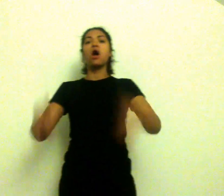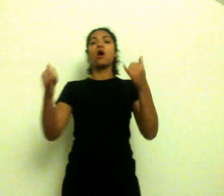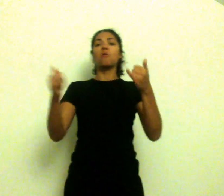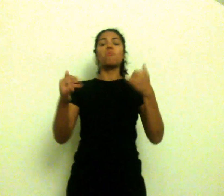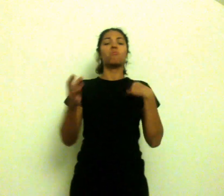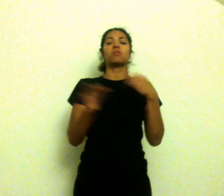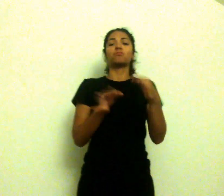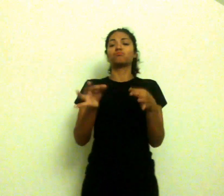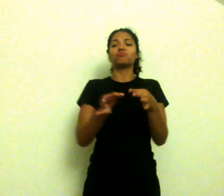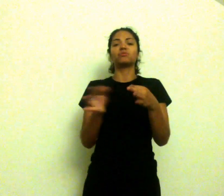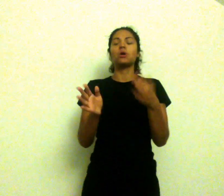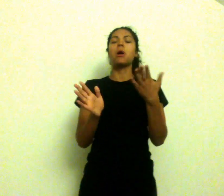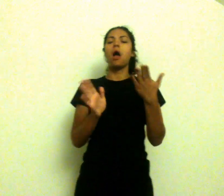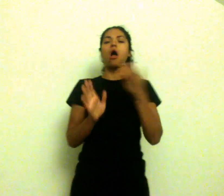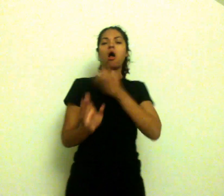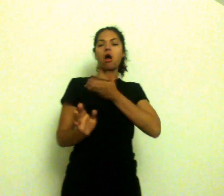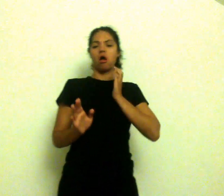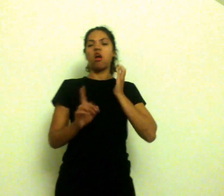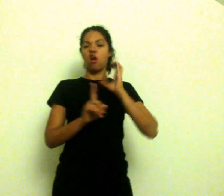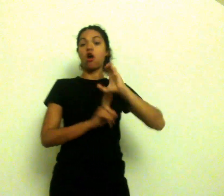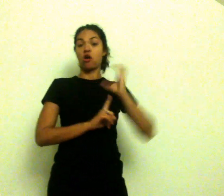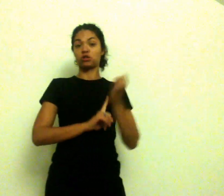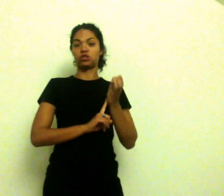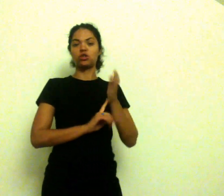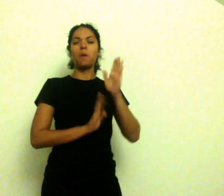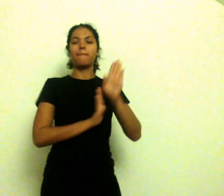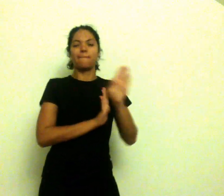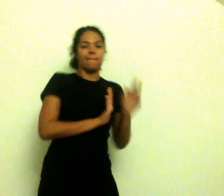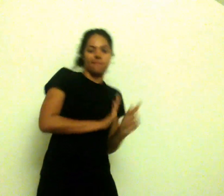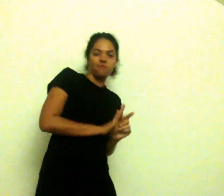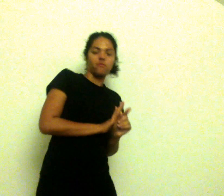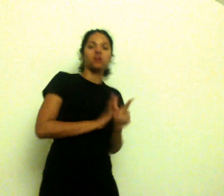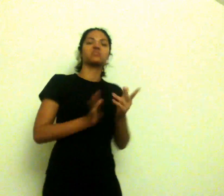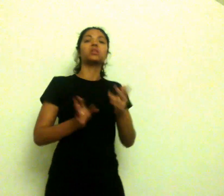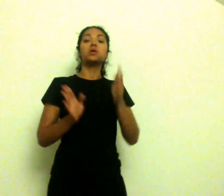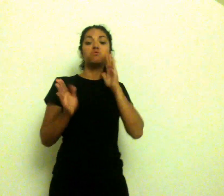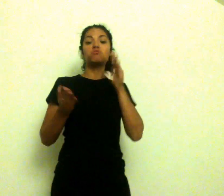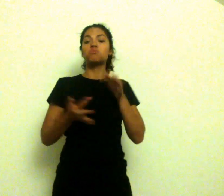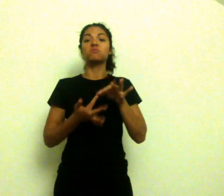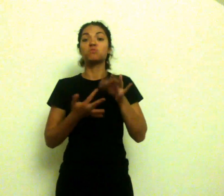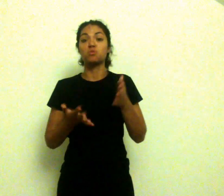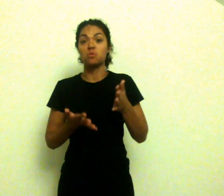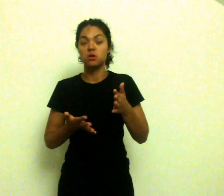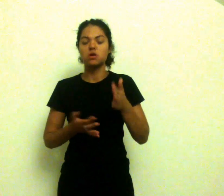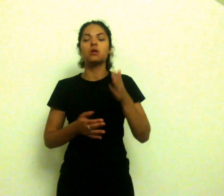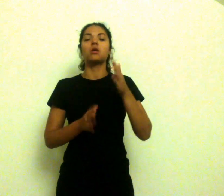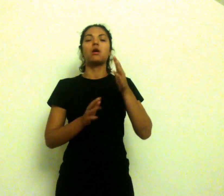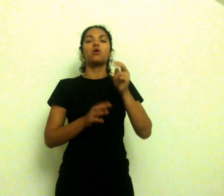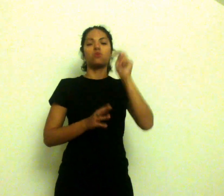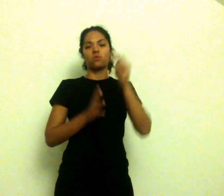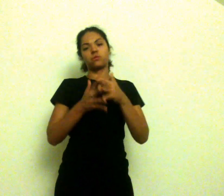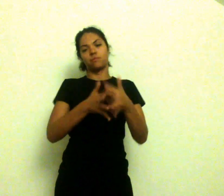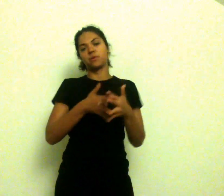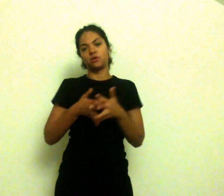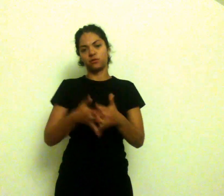what we really see, particularly in the North American mindset. And the lecture will take you more through a